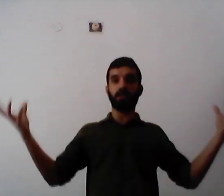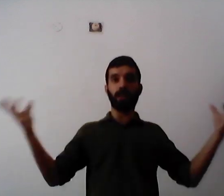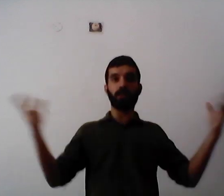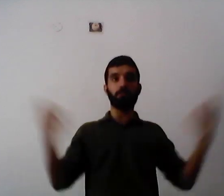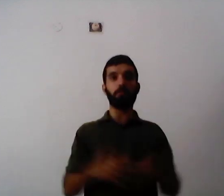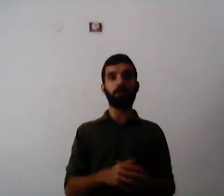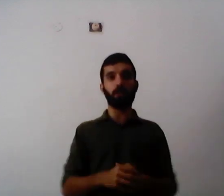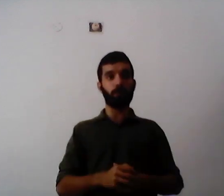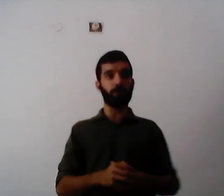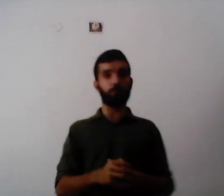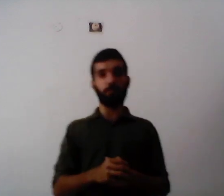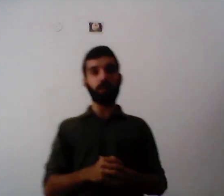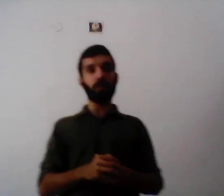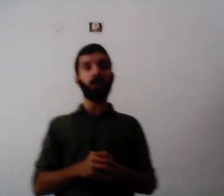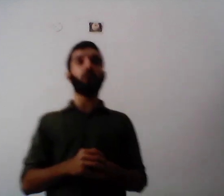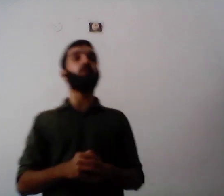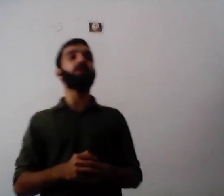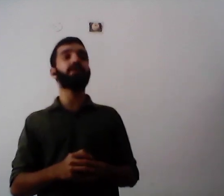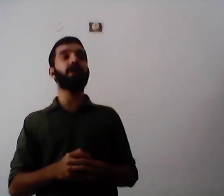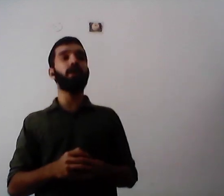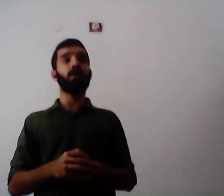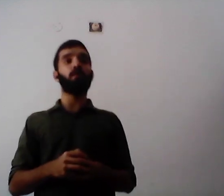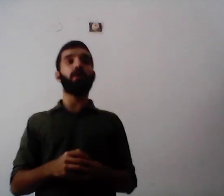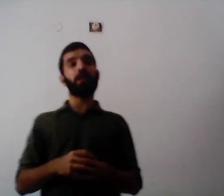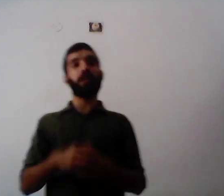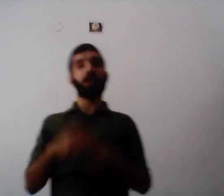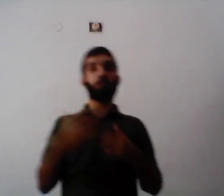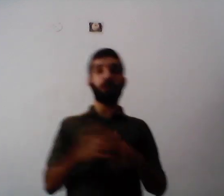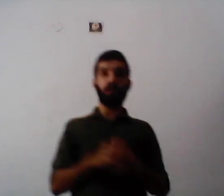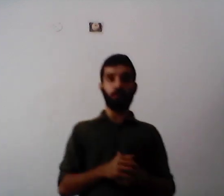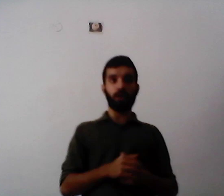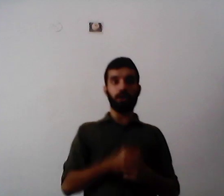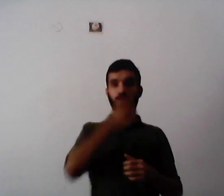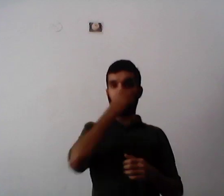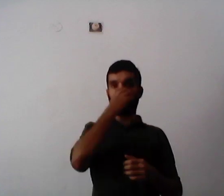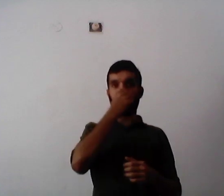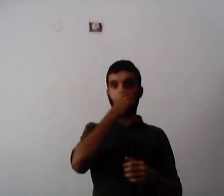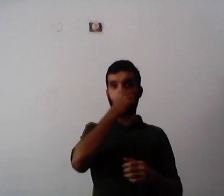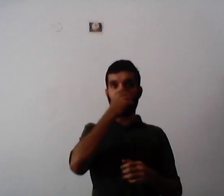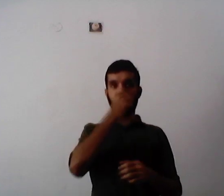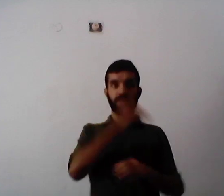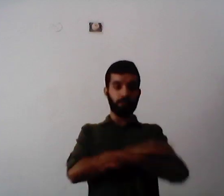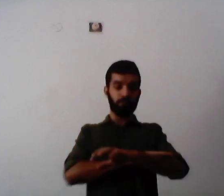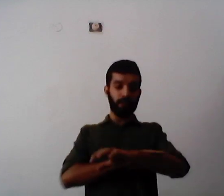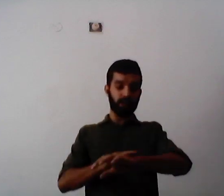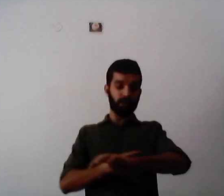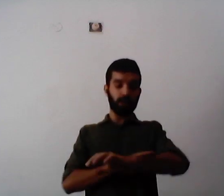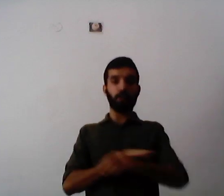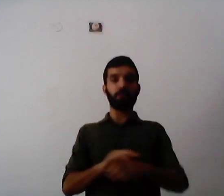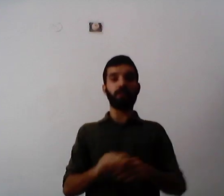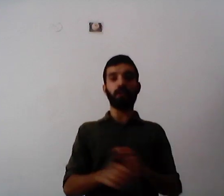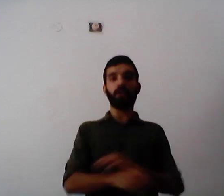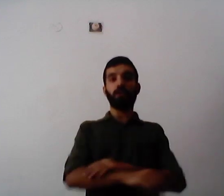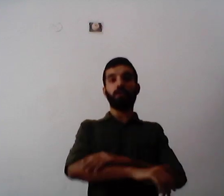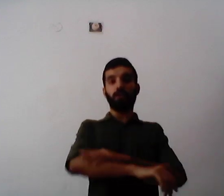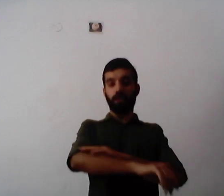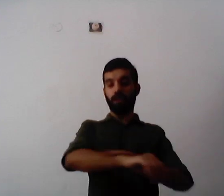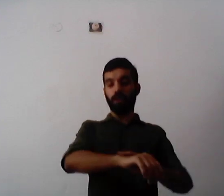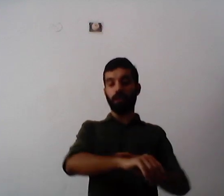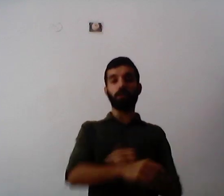gas bubbles out of the blood, which is a very painful condition. You can see some rashes kind of thing in your